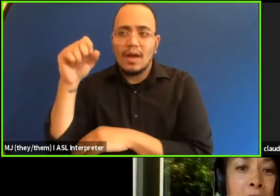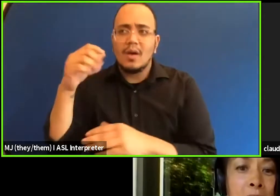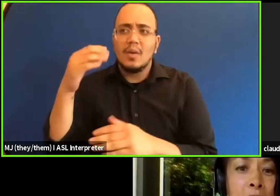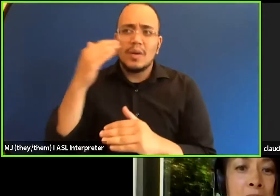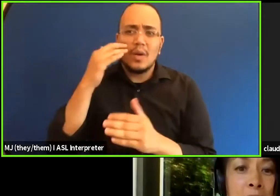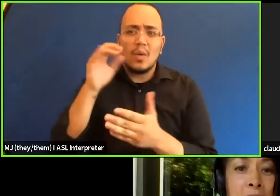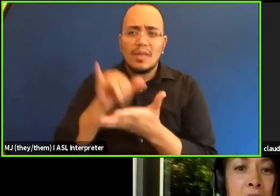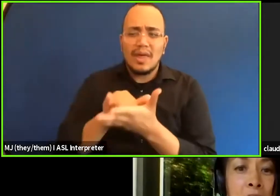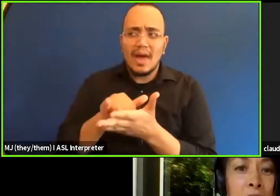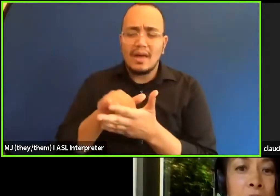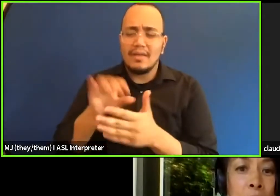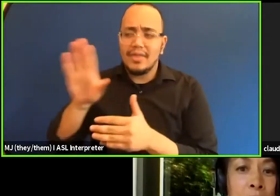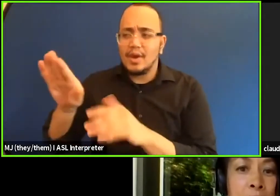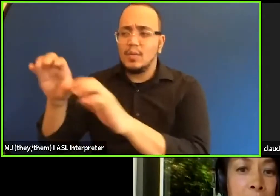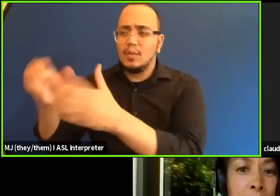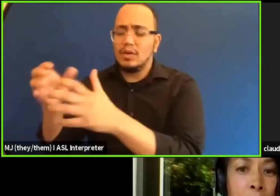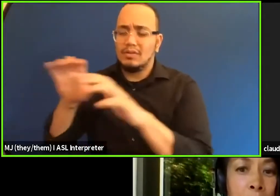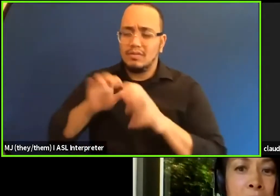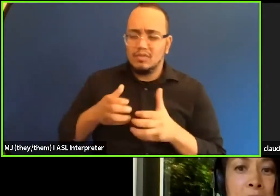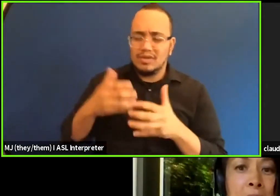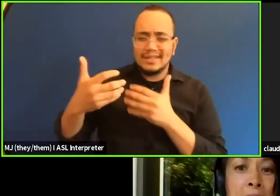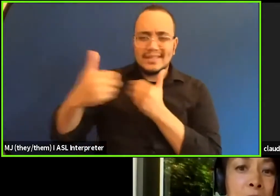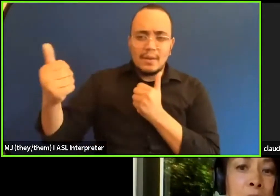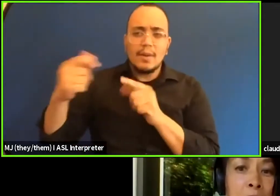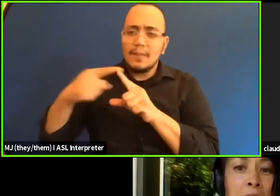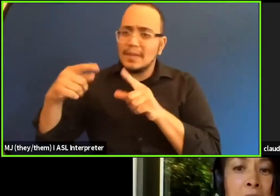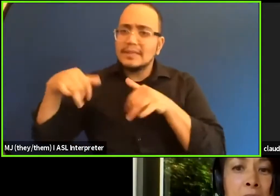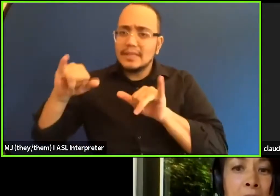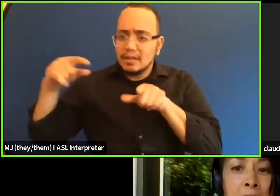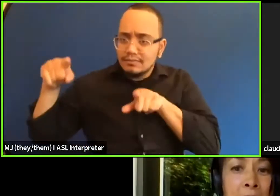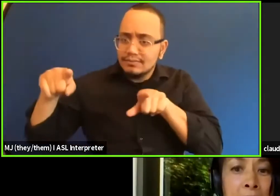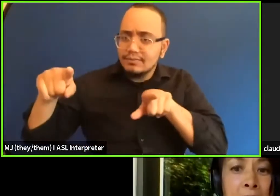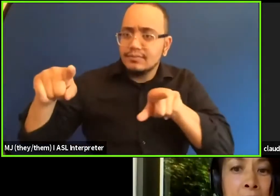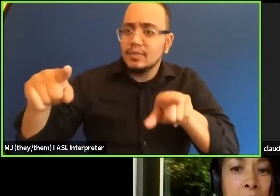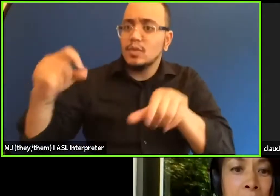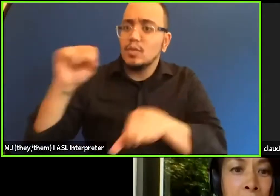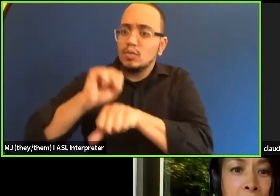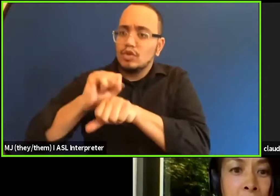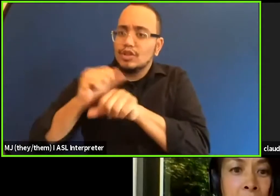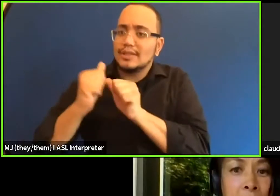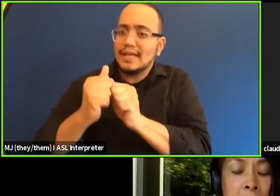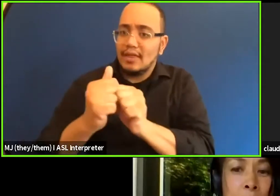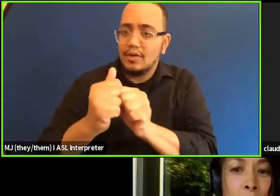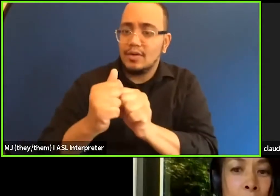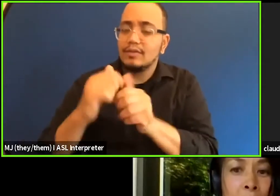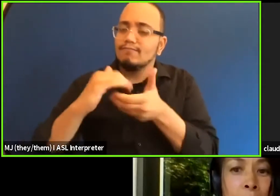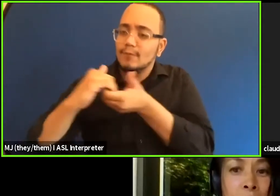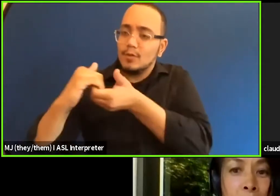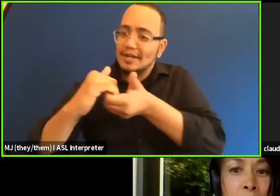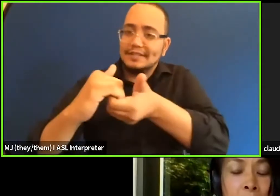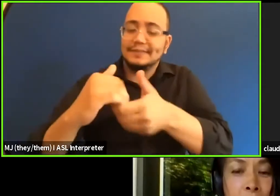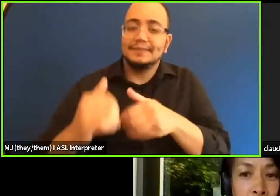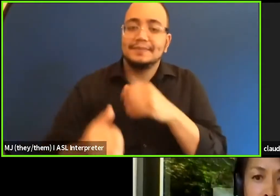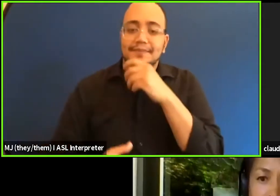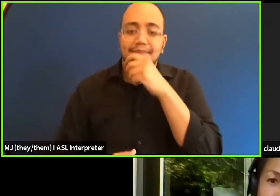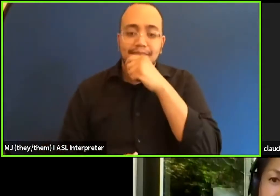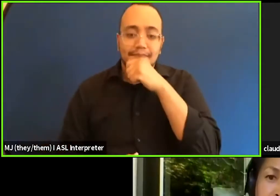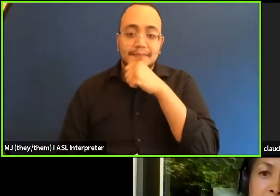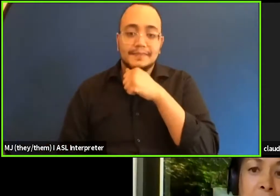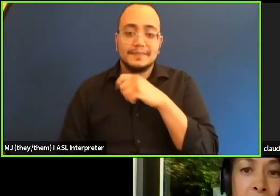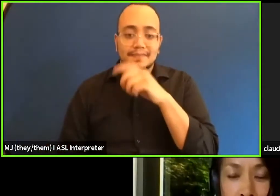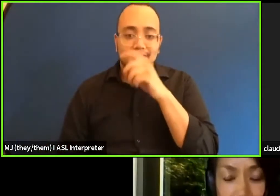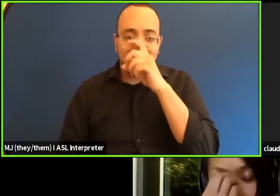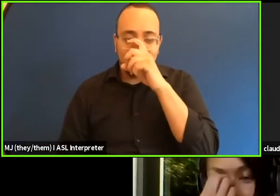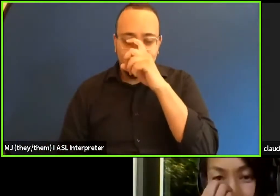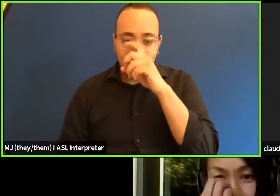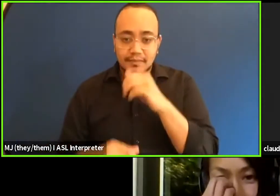we're working alongside each other toward the same goals. And so we are united and in solidarity. So she will